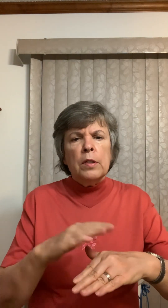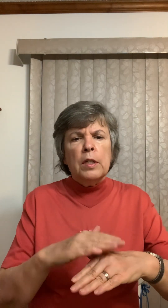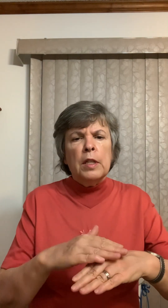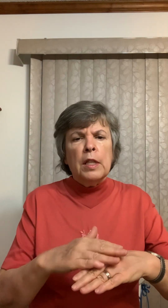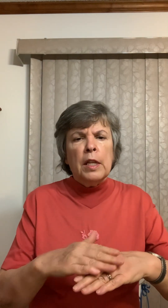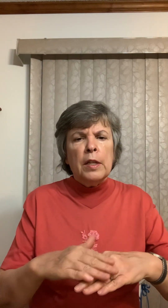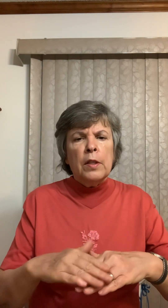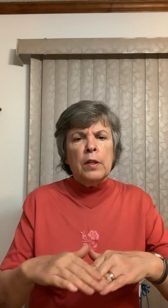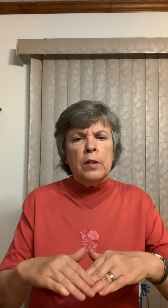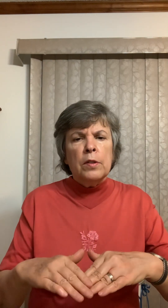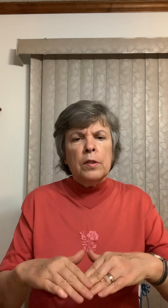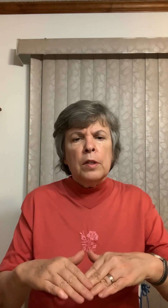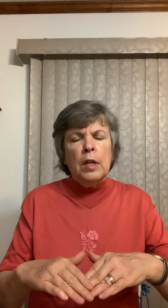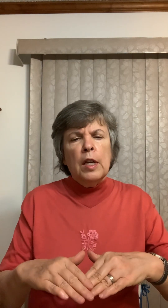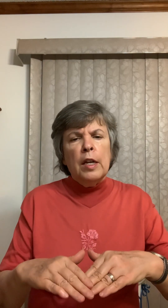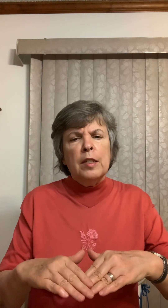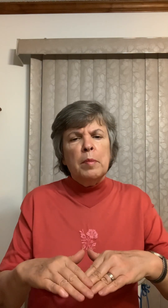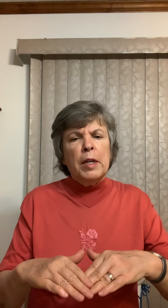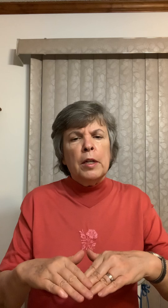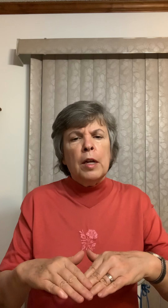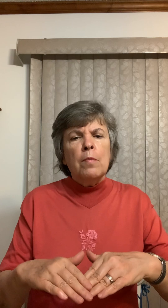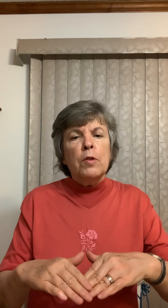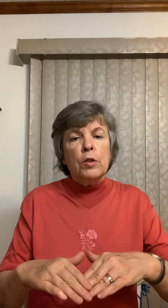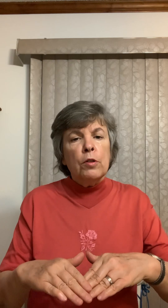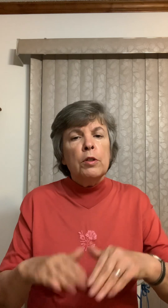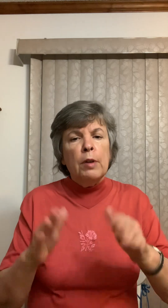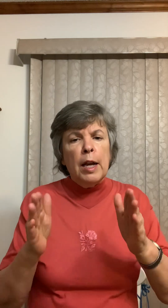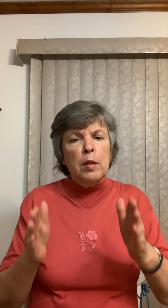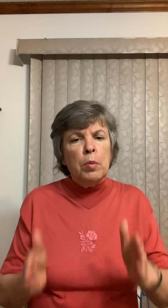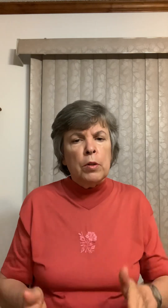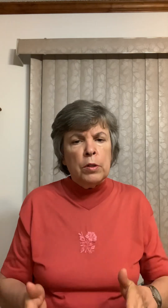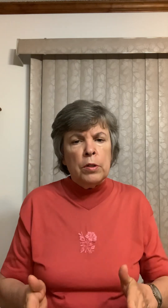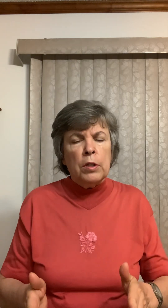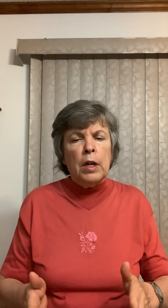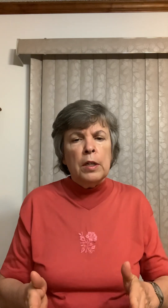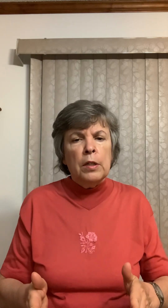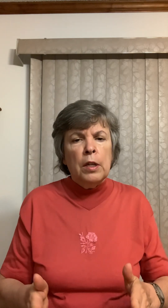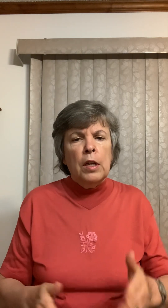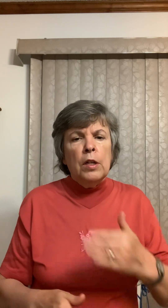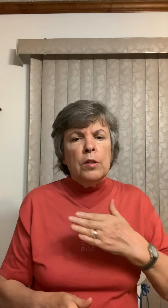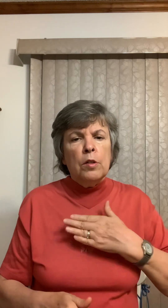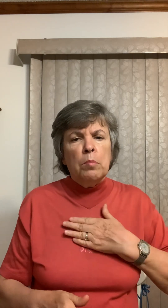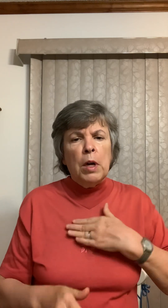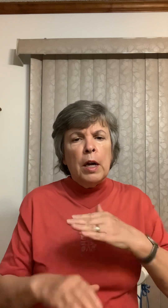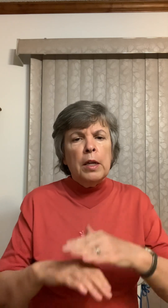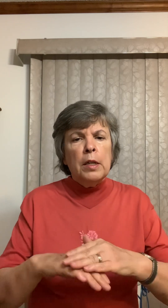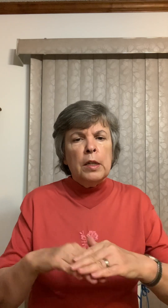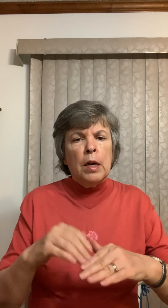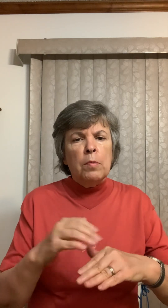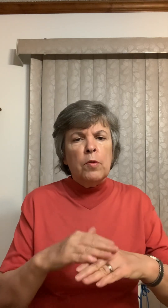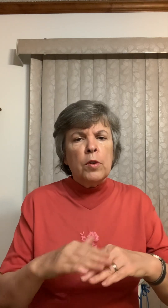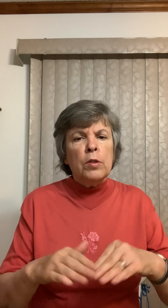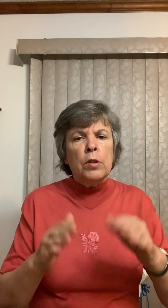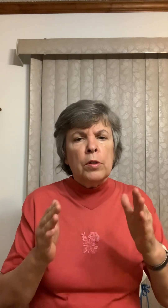and then like this. And to make it comforter, you add the person sign. So my